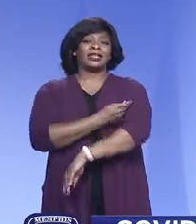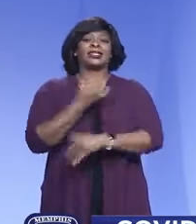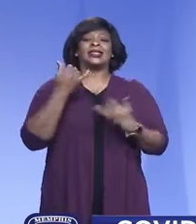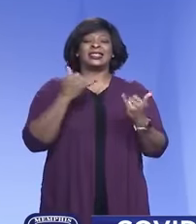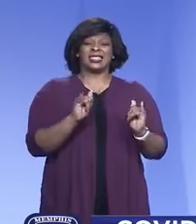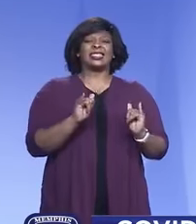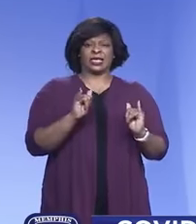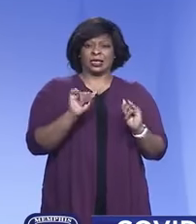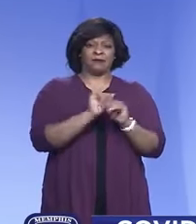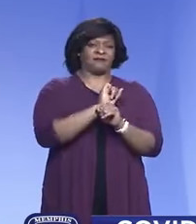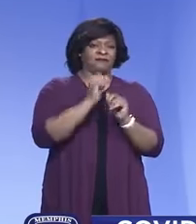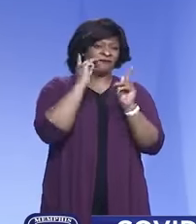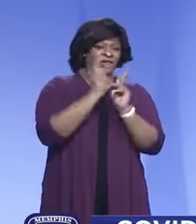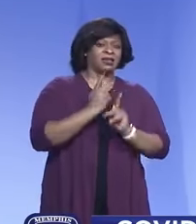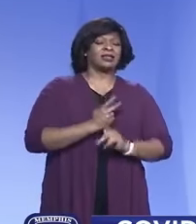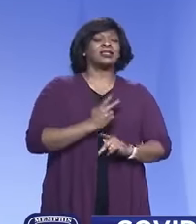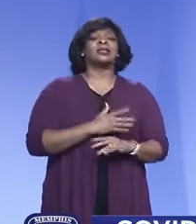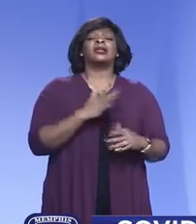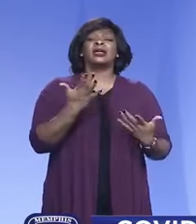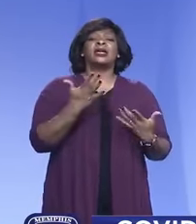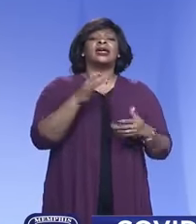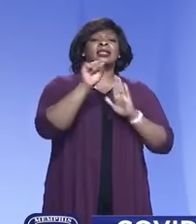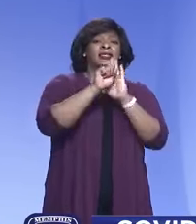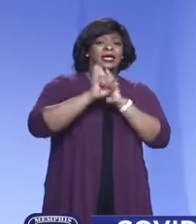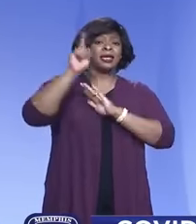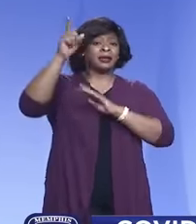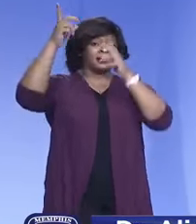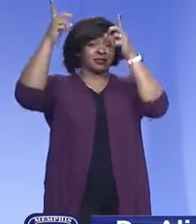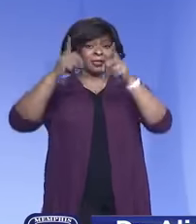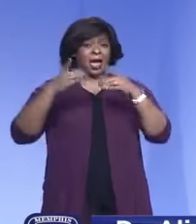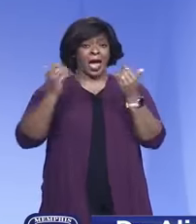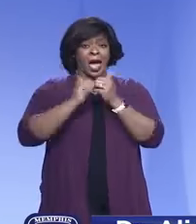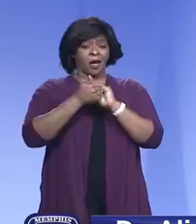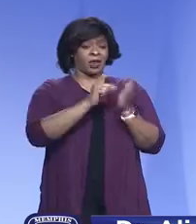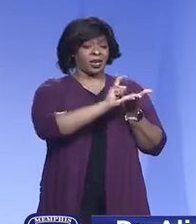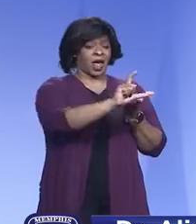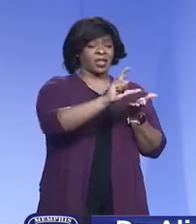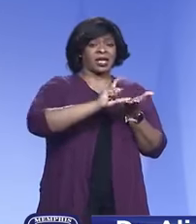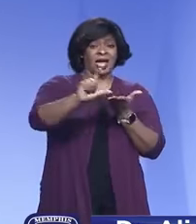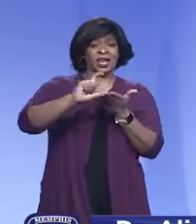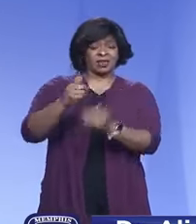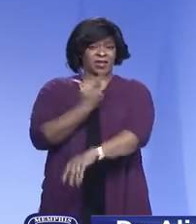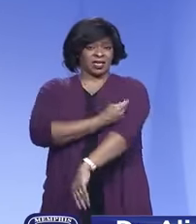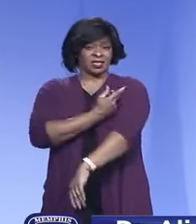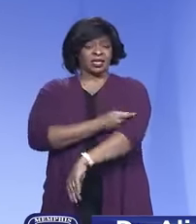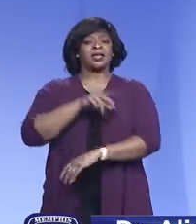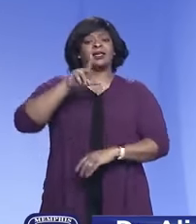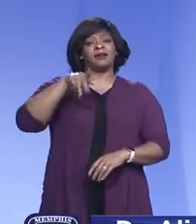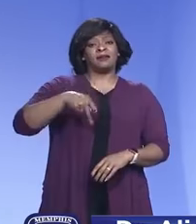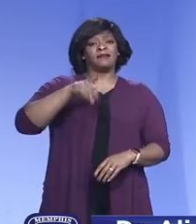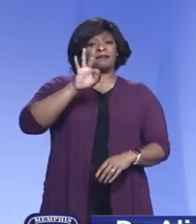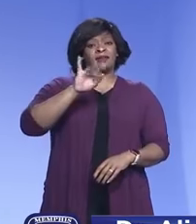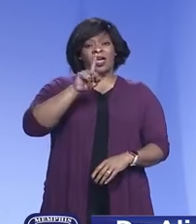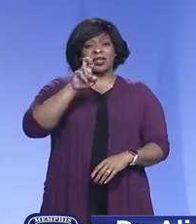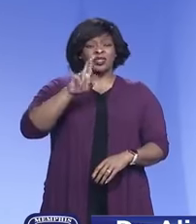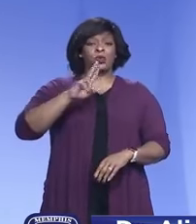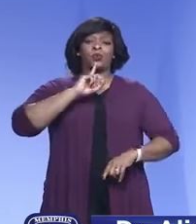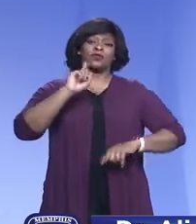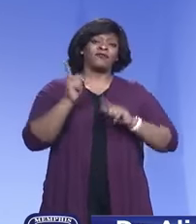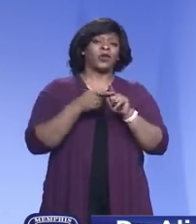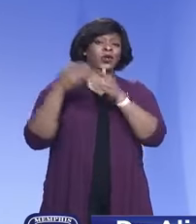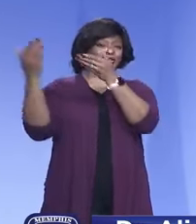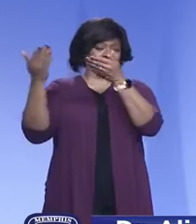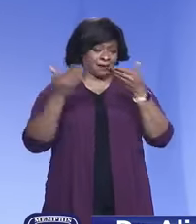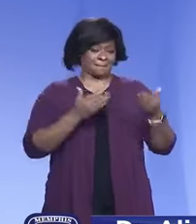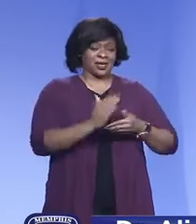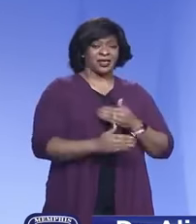flux. The state determines what those allocations are. The Pfizer vaccine obviously was the first shipment